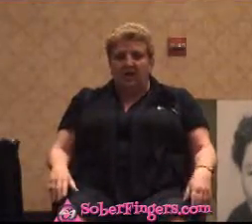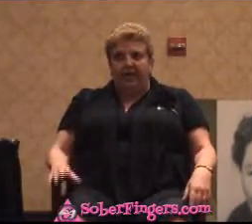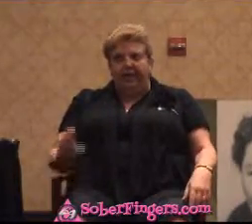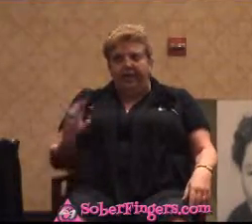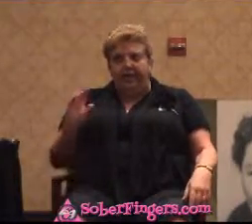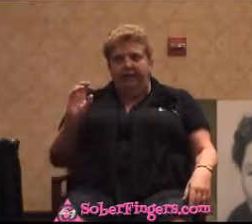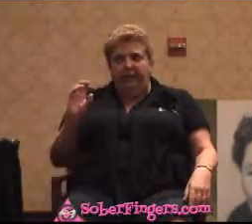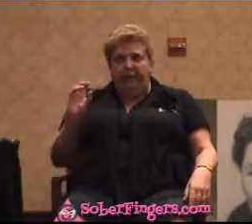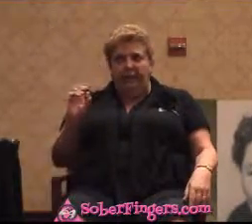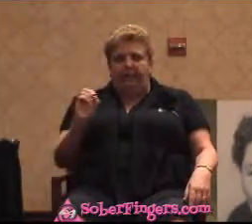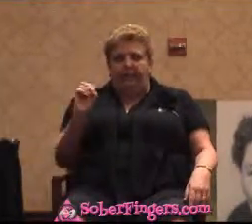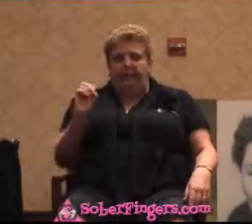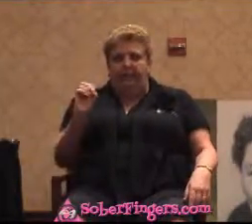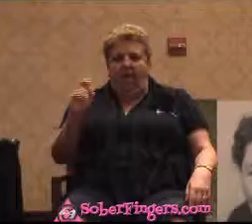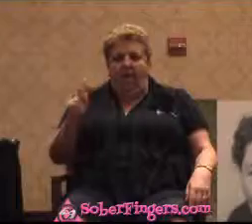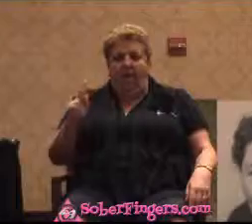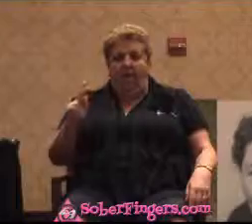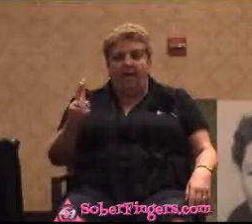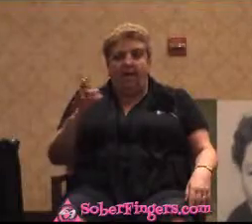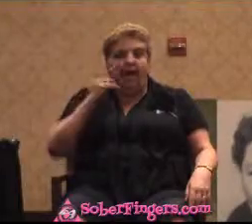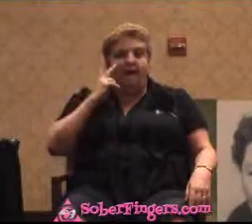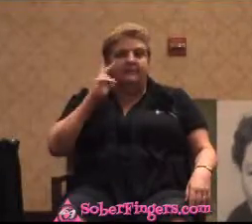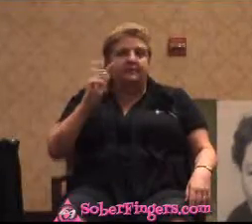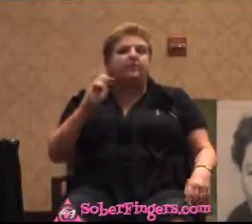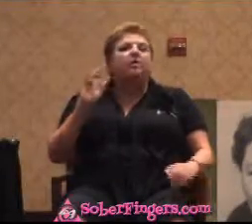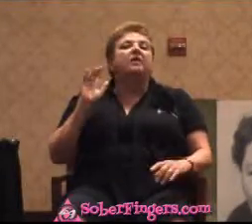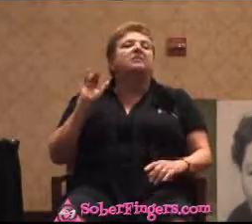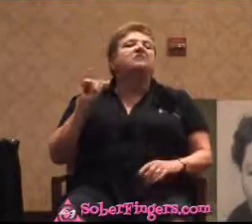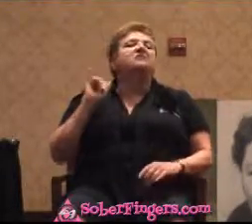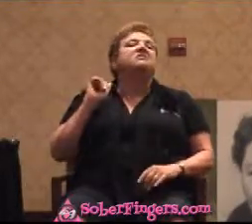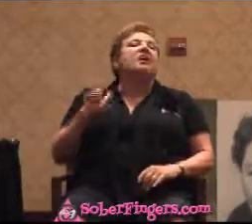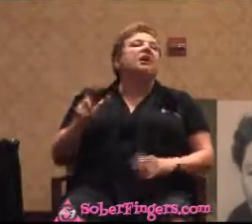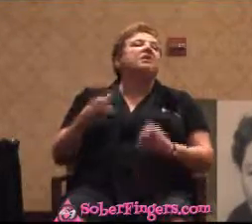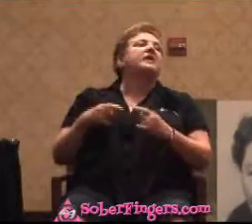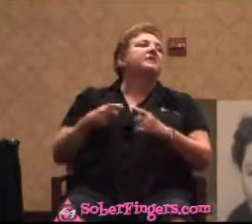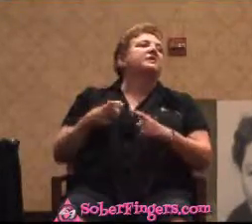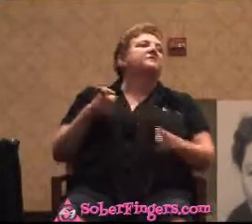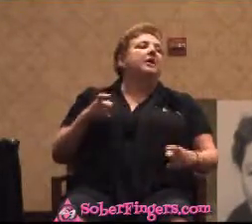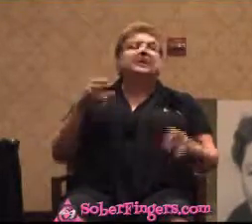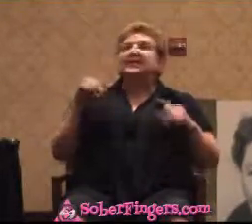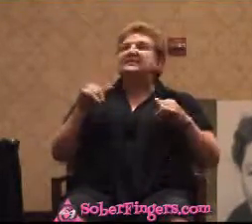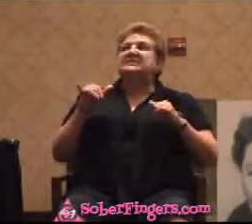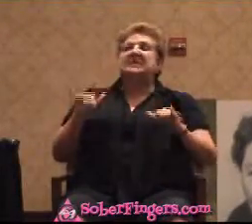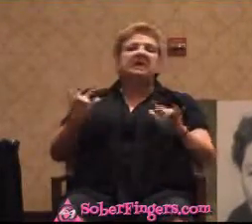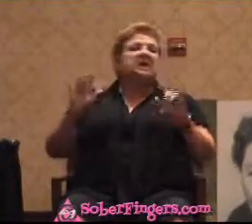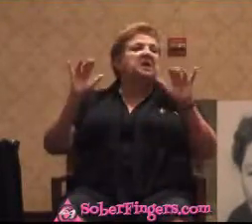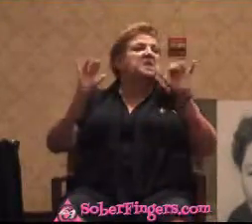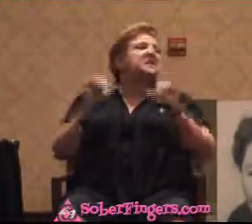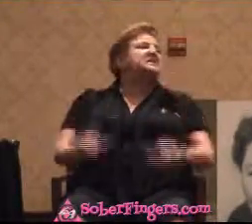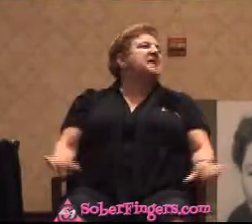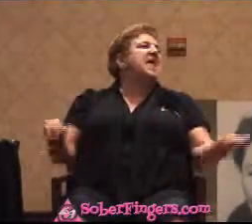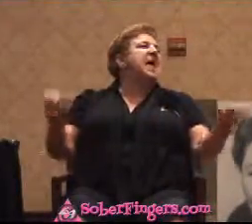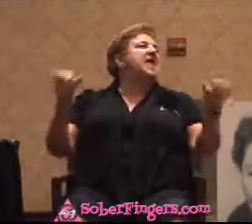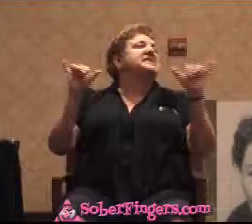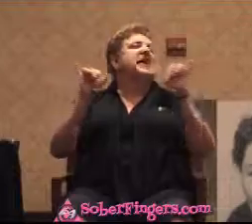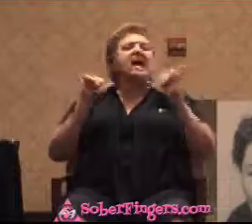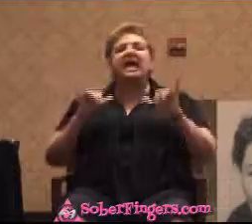okay, I see where y'all coming from. It's still the same. It's still the